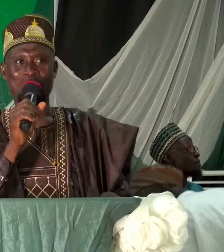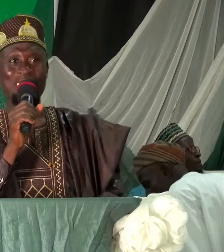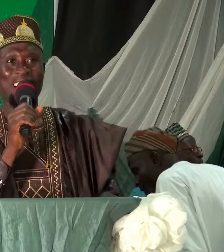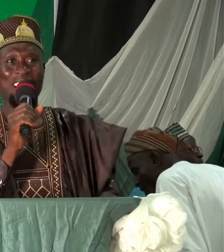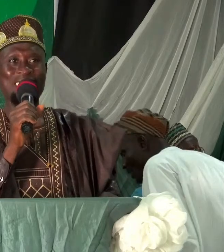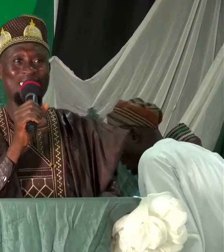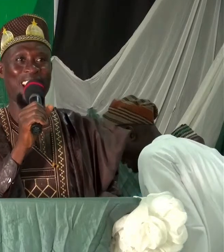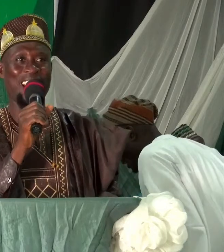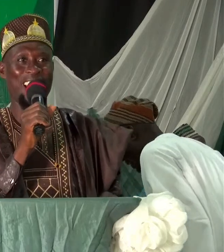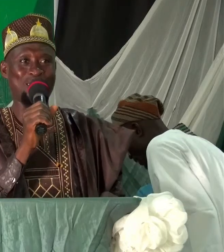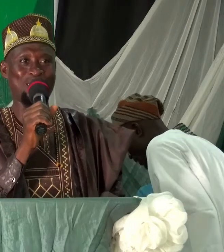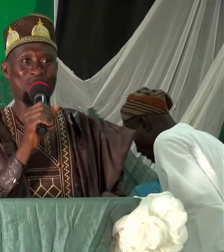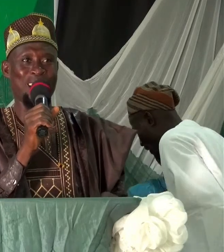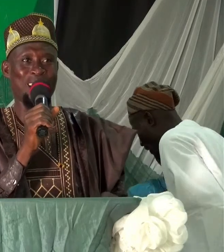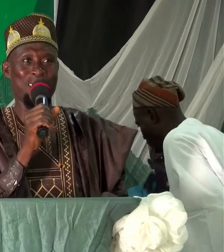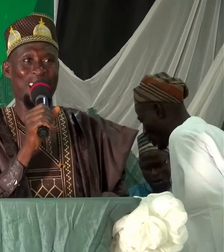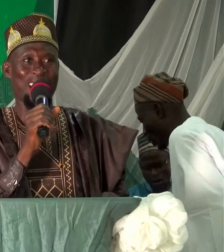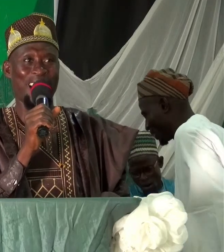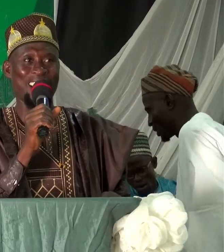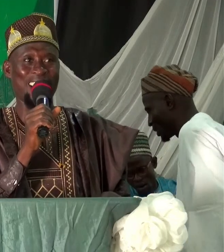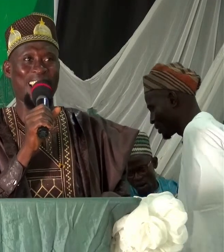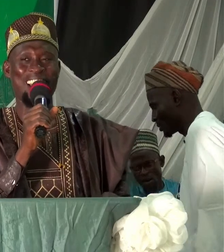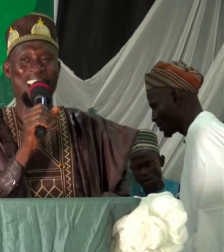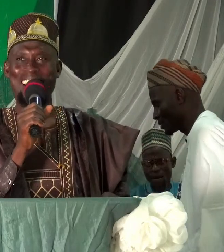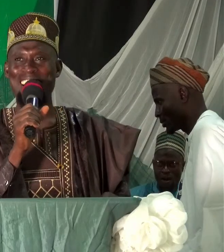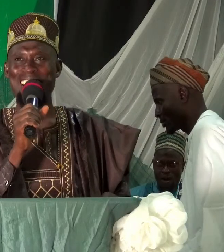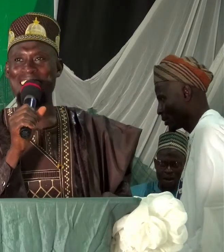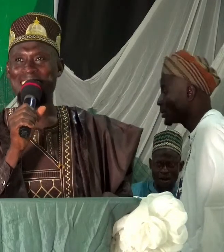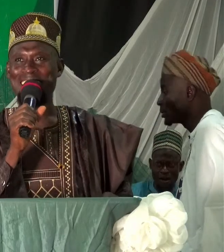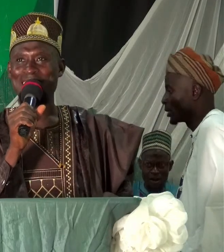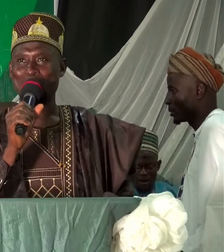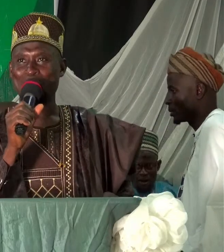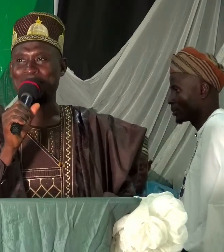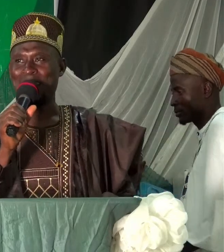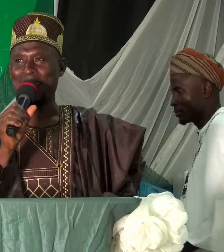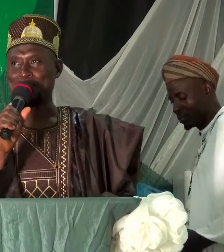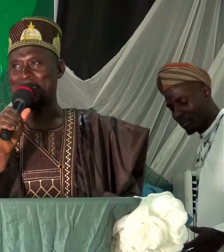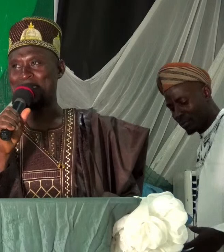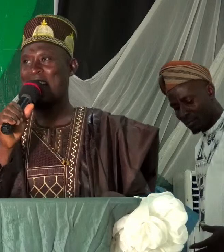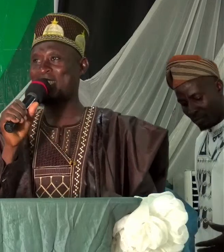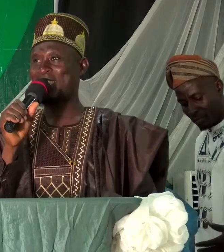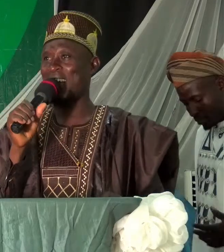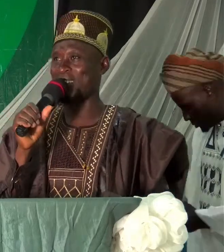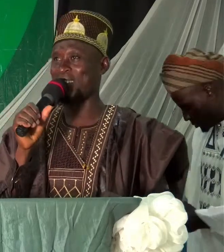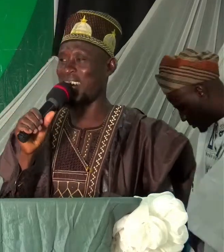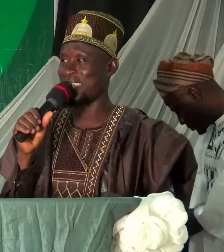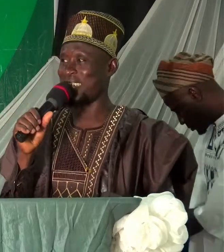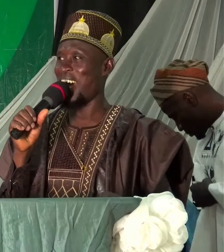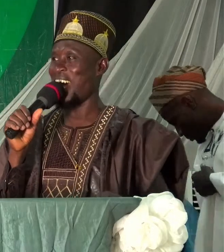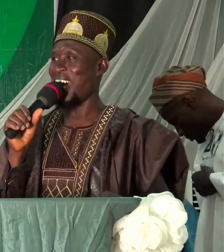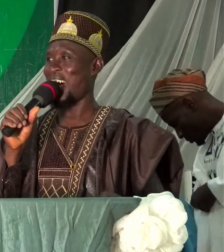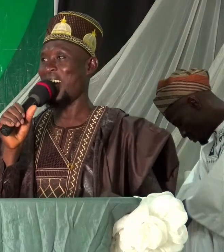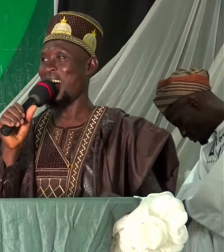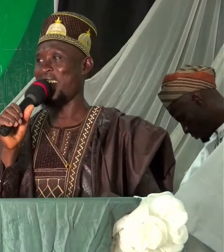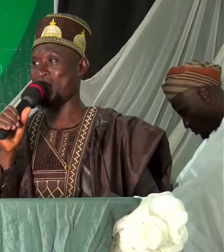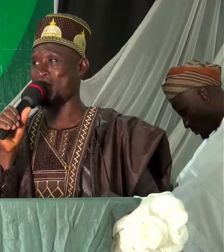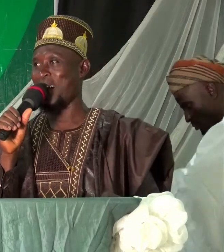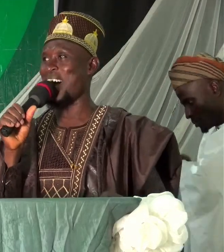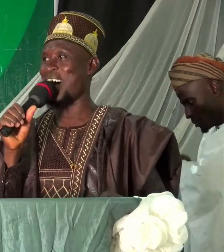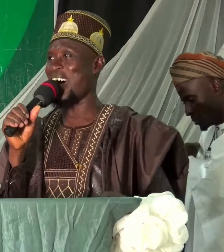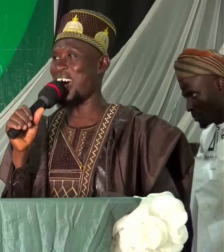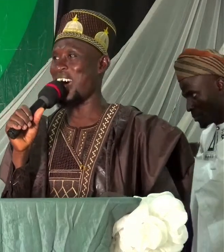Oni esa sa lati leba dake. Oni epori asa jeda